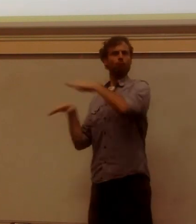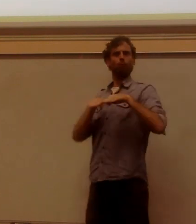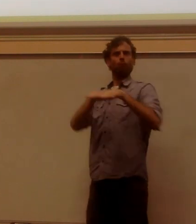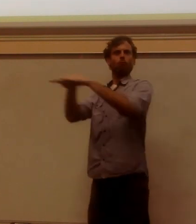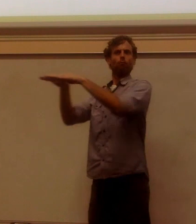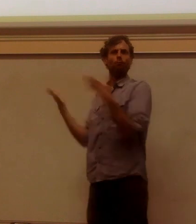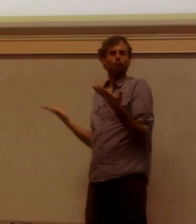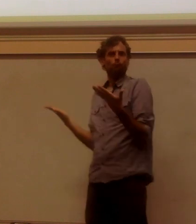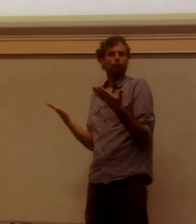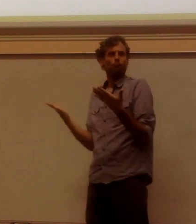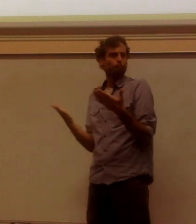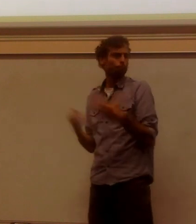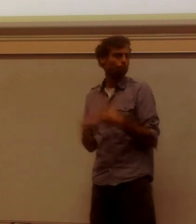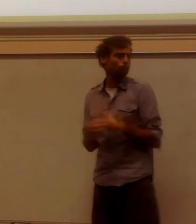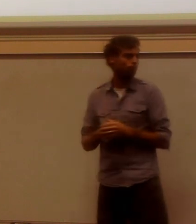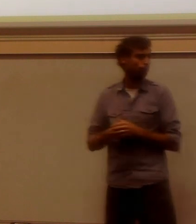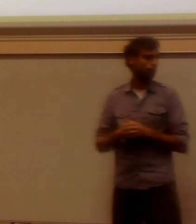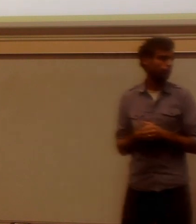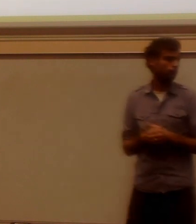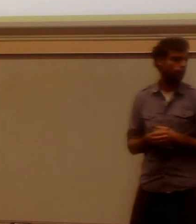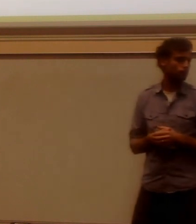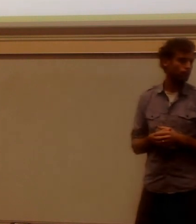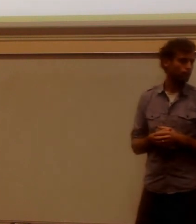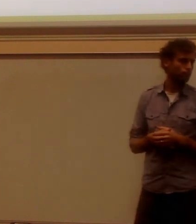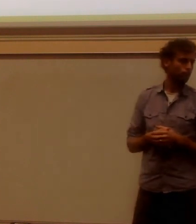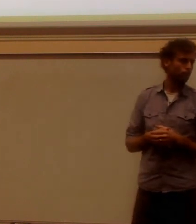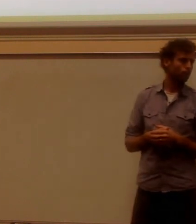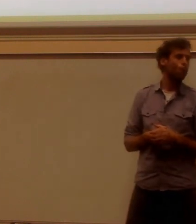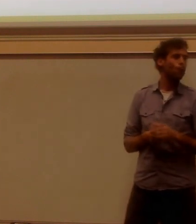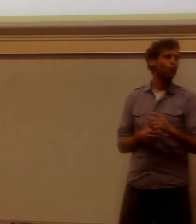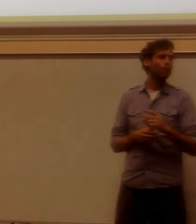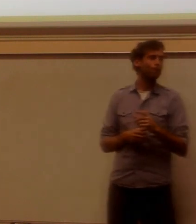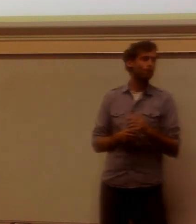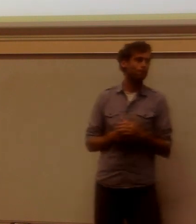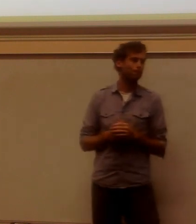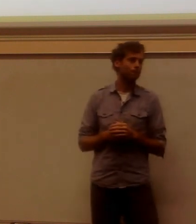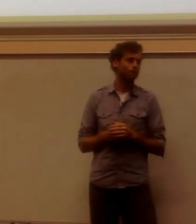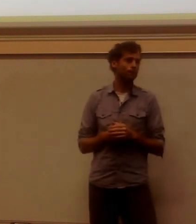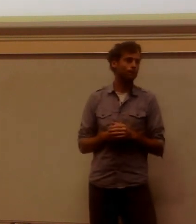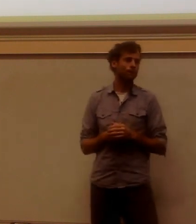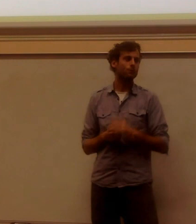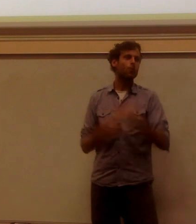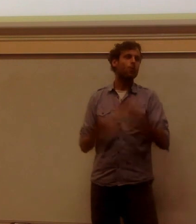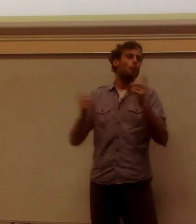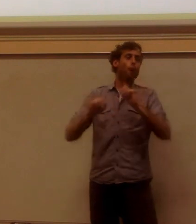to engage in democracy, in political participation through this kind of telecommunication service.